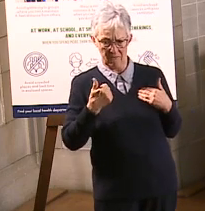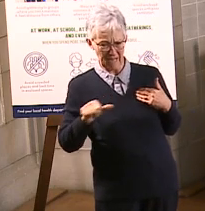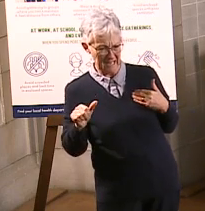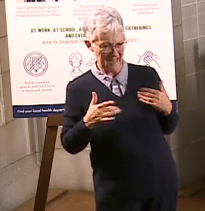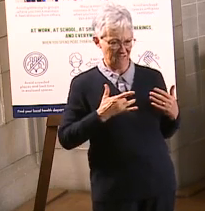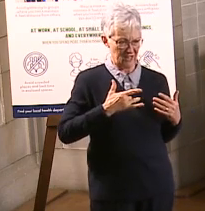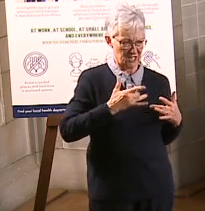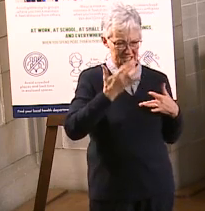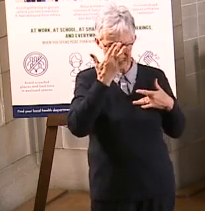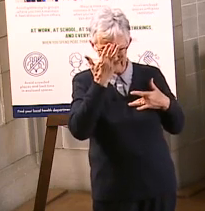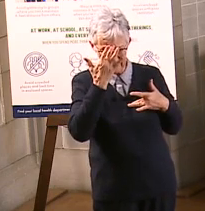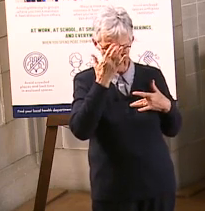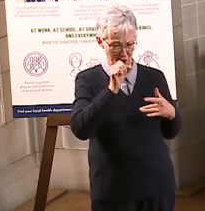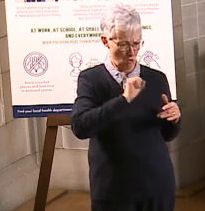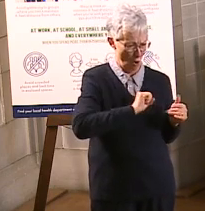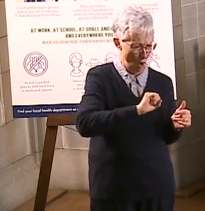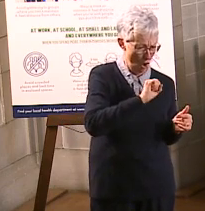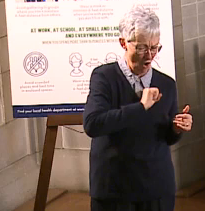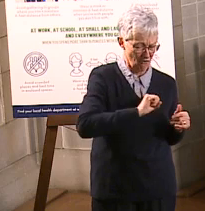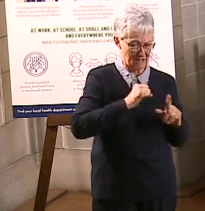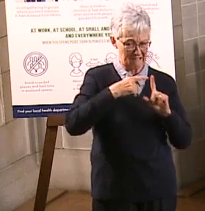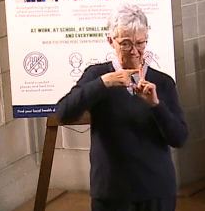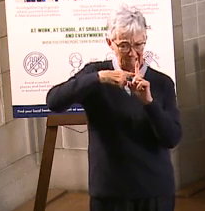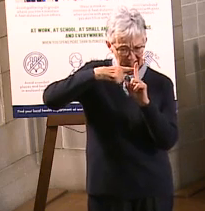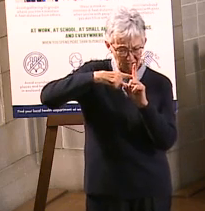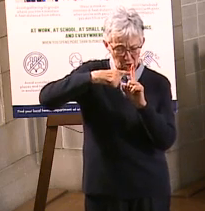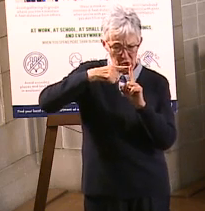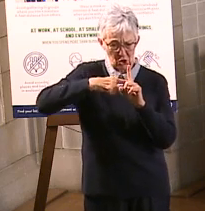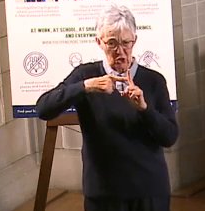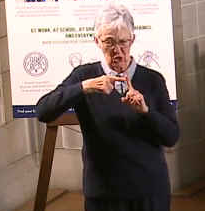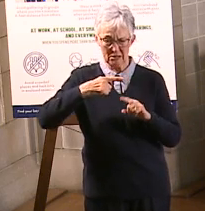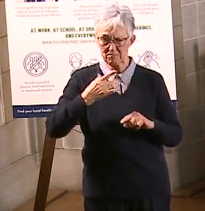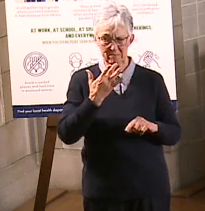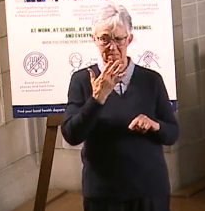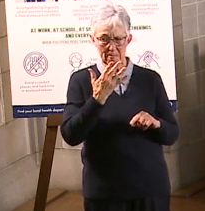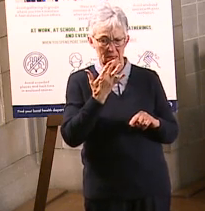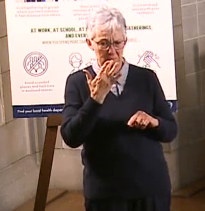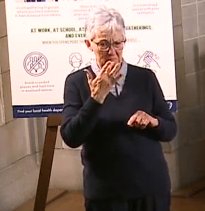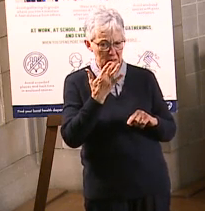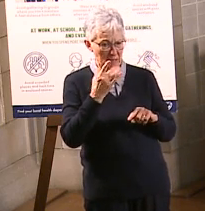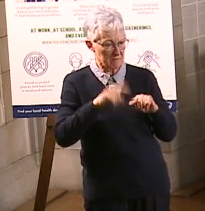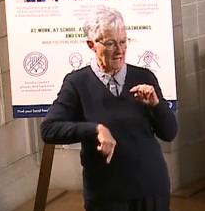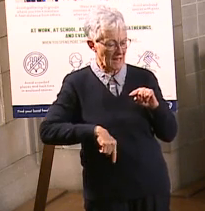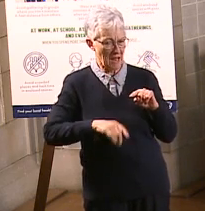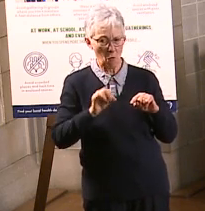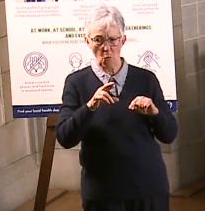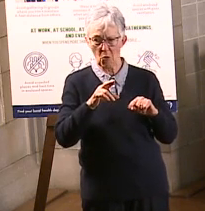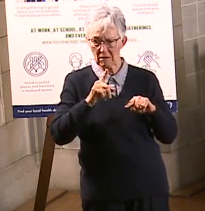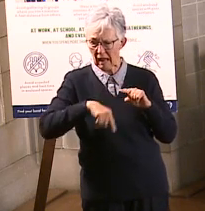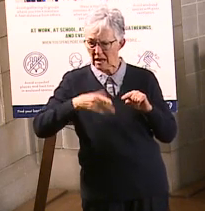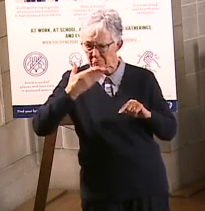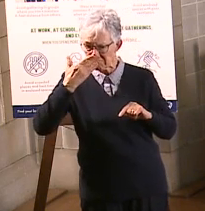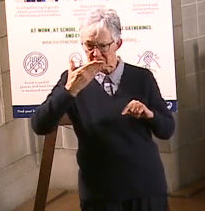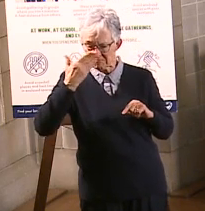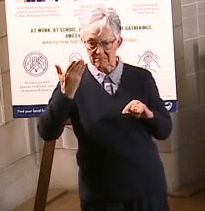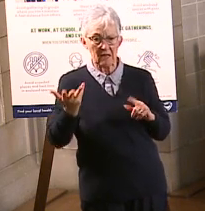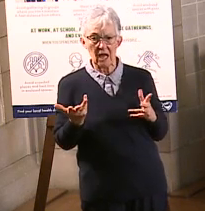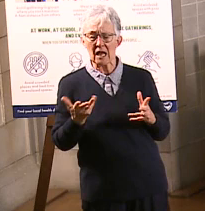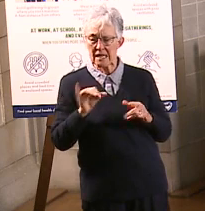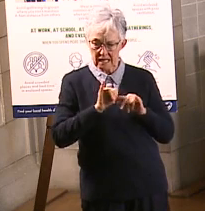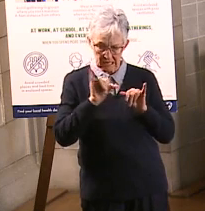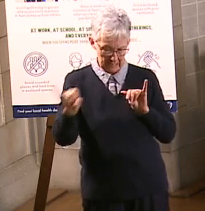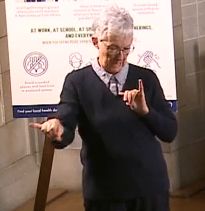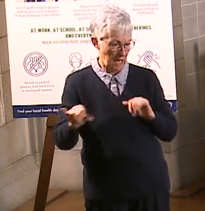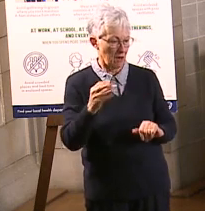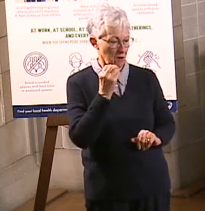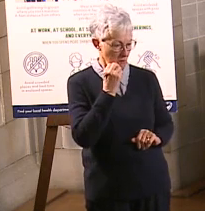cough, fever, you've lost your sense of taste and smell, please stay home. We don't want you spreading the virus. Those may be signs that